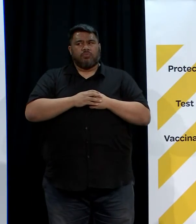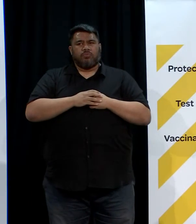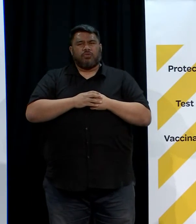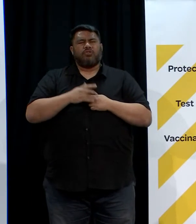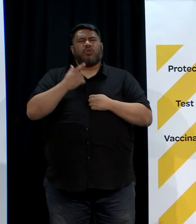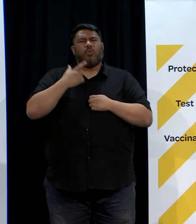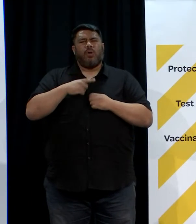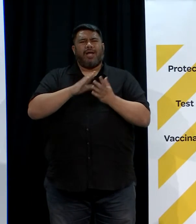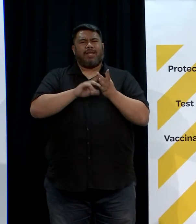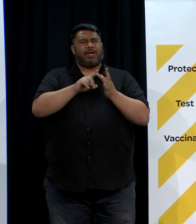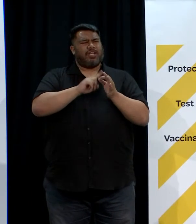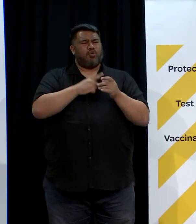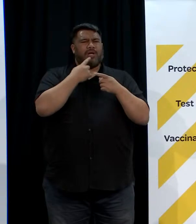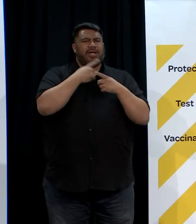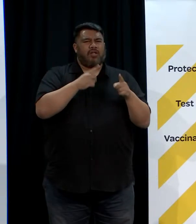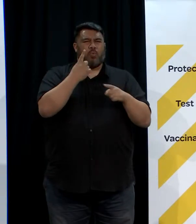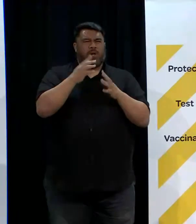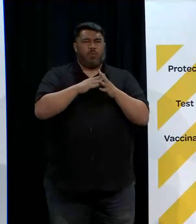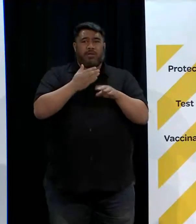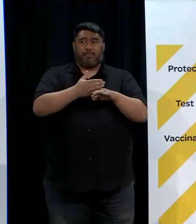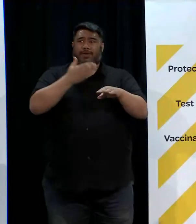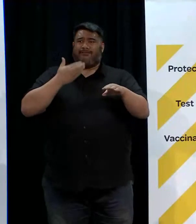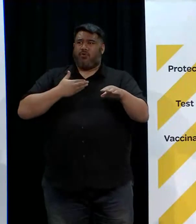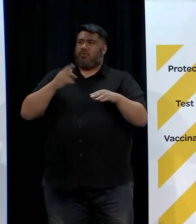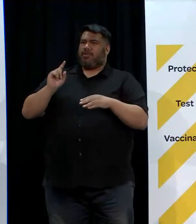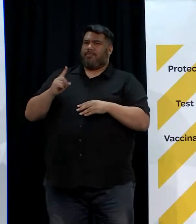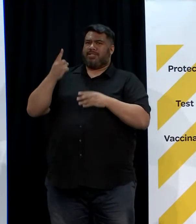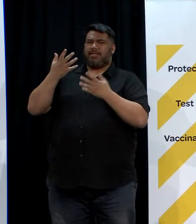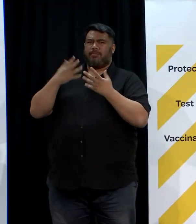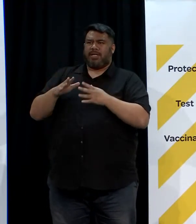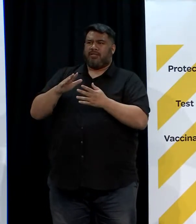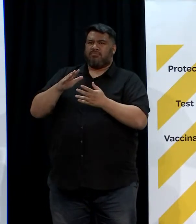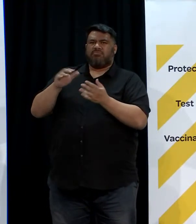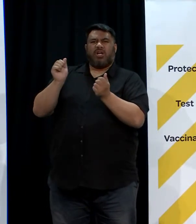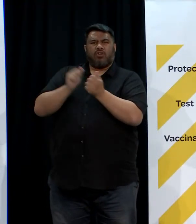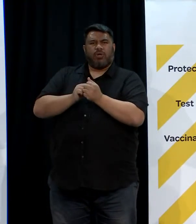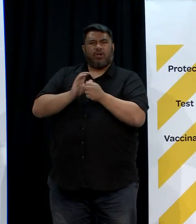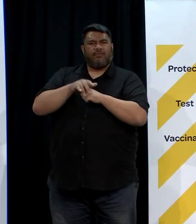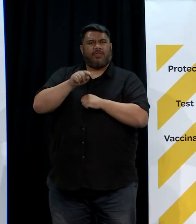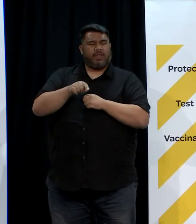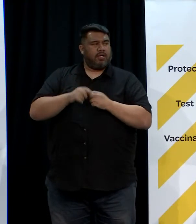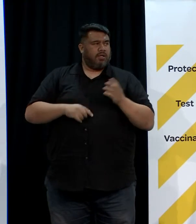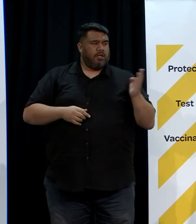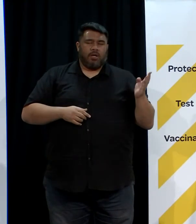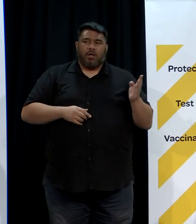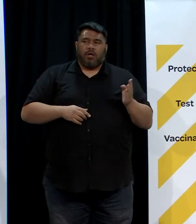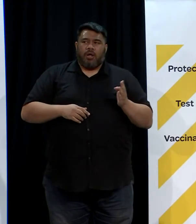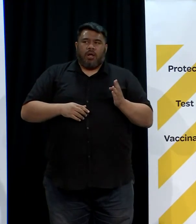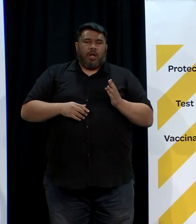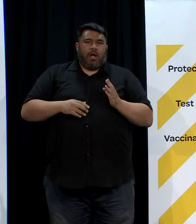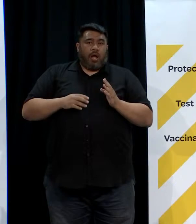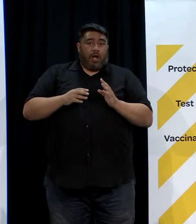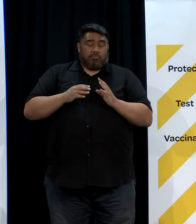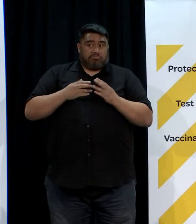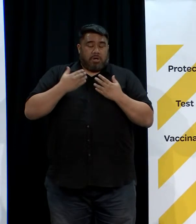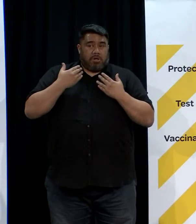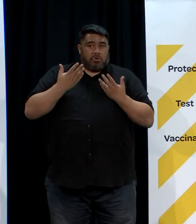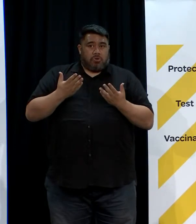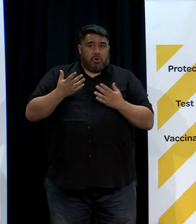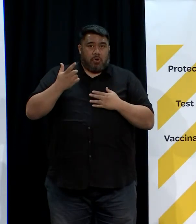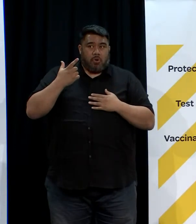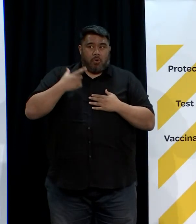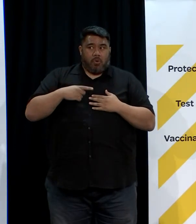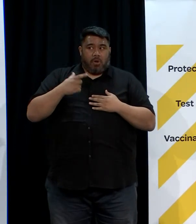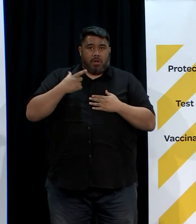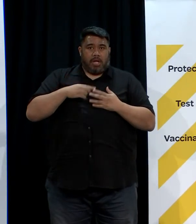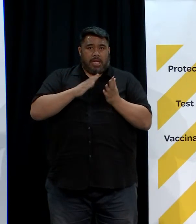why was MIQ announcing it a week before it had been enforced by ministers? I don't have any particular insights into why it might have